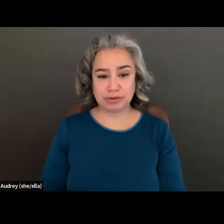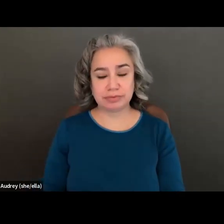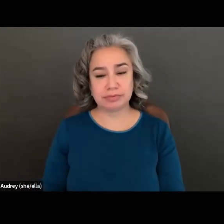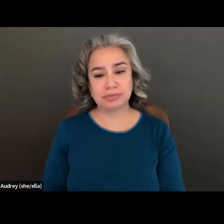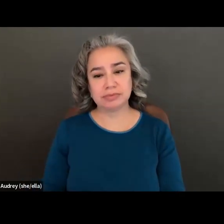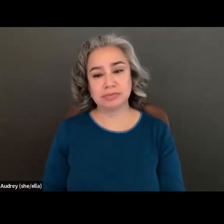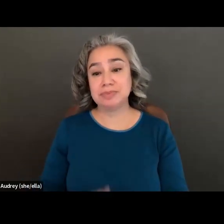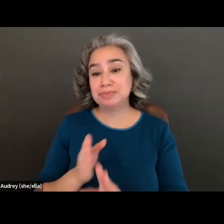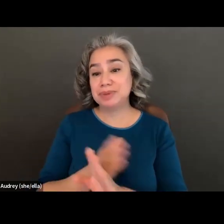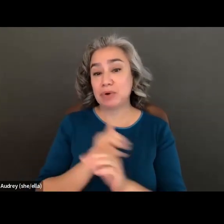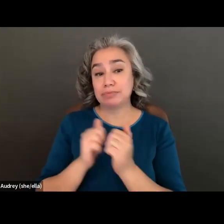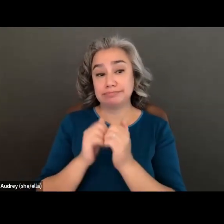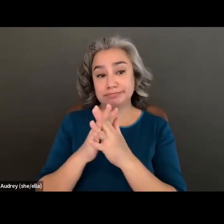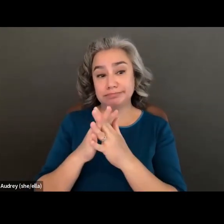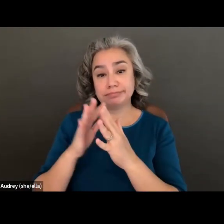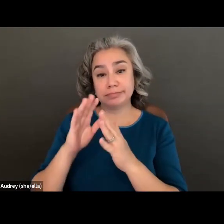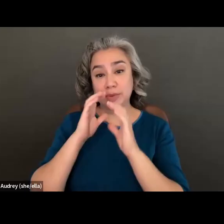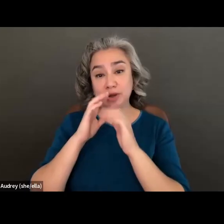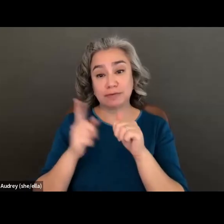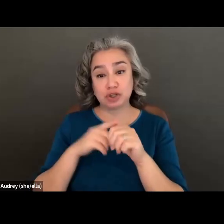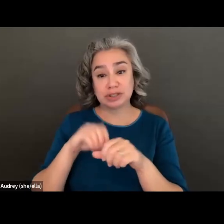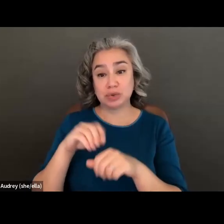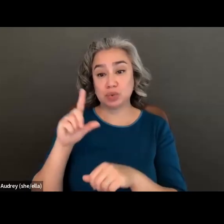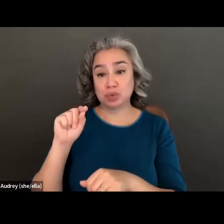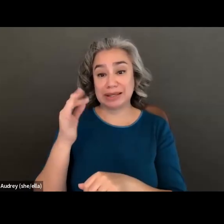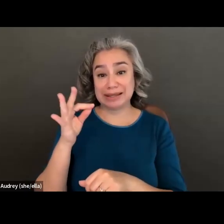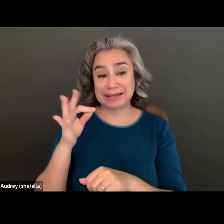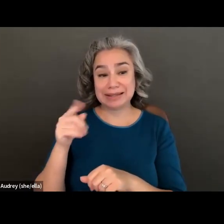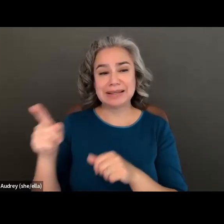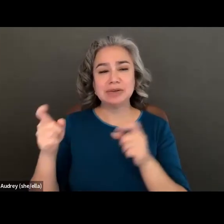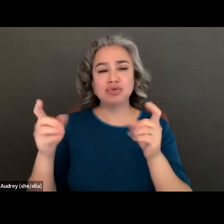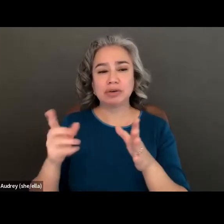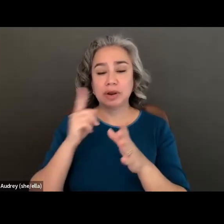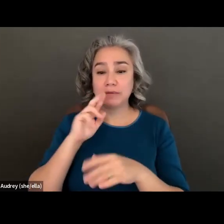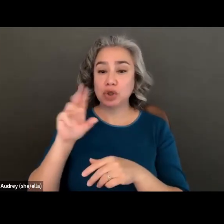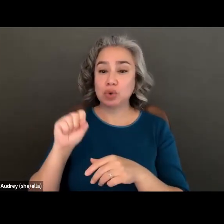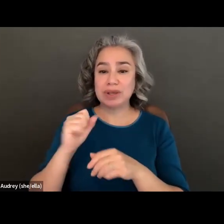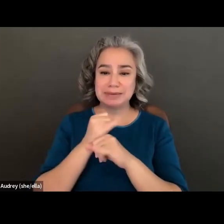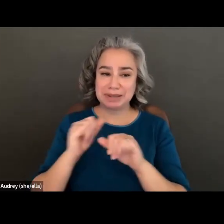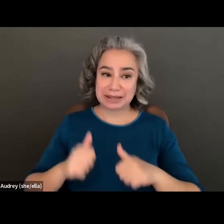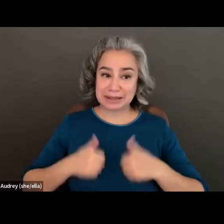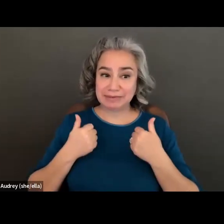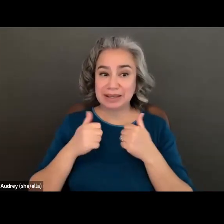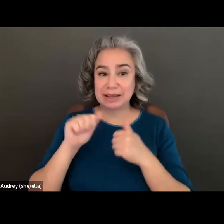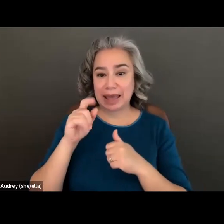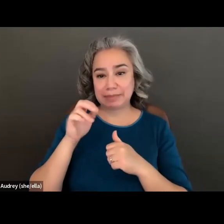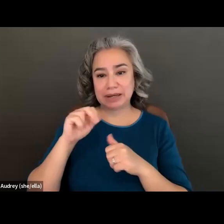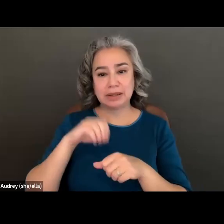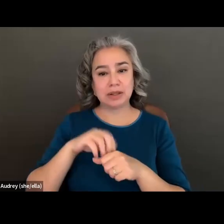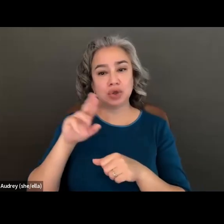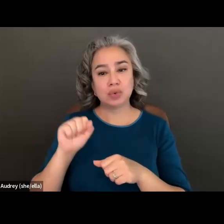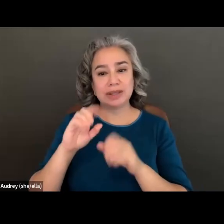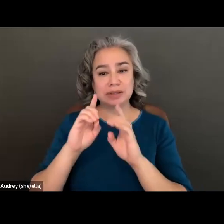Before starting Communication First in 2019, he was director of the U.S. Independent Living Administration at the U.S. Department of